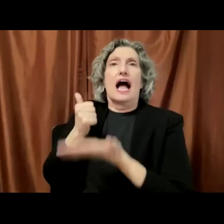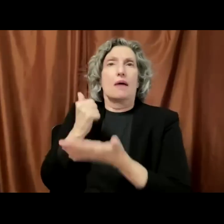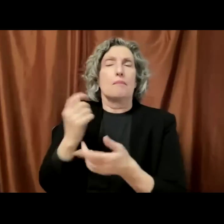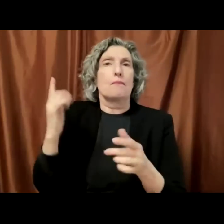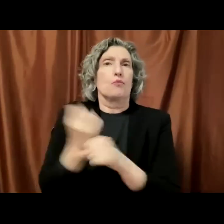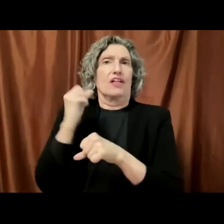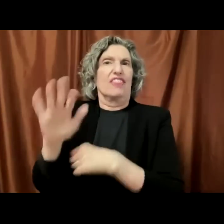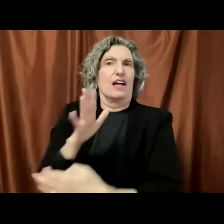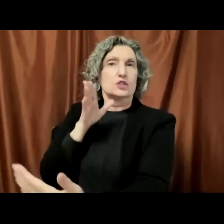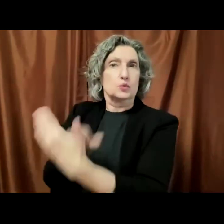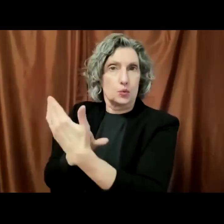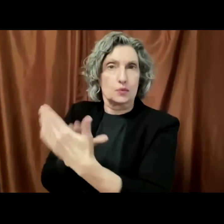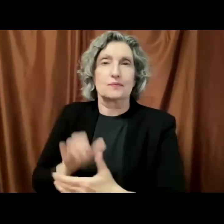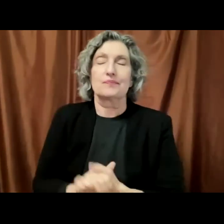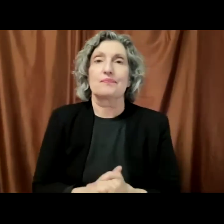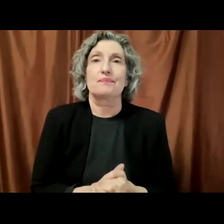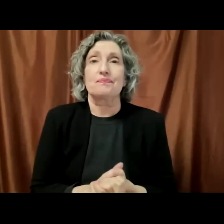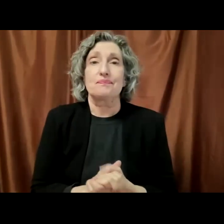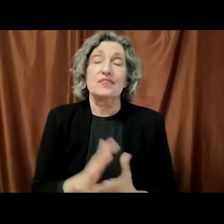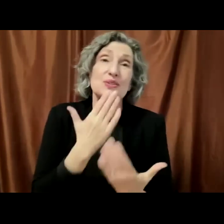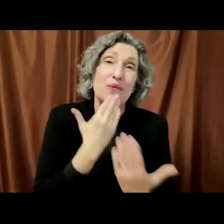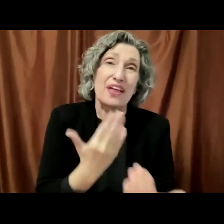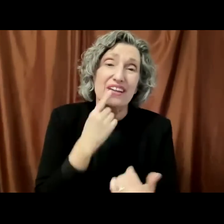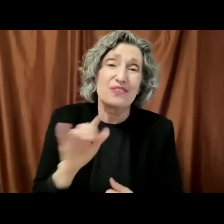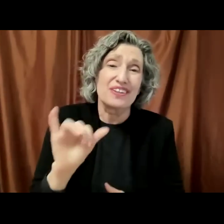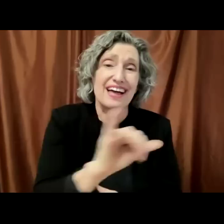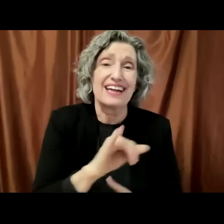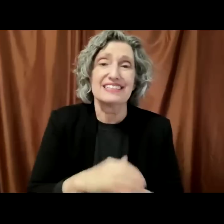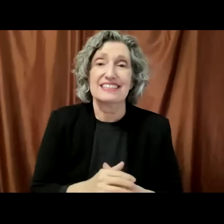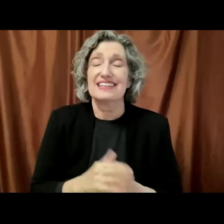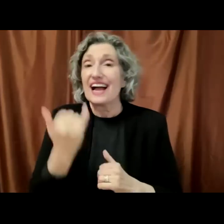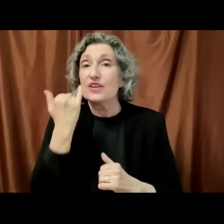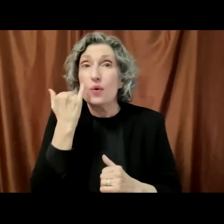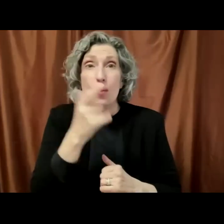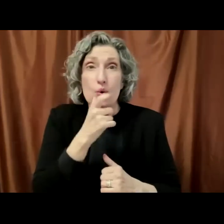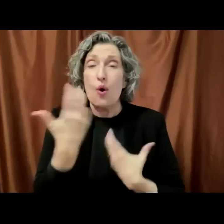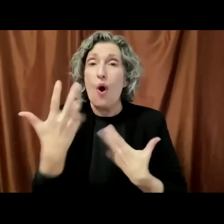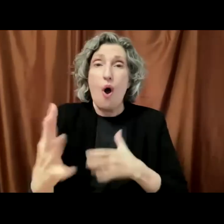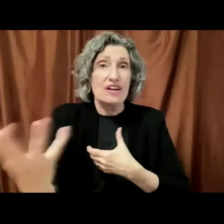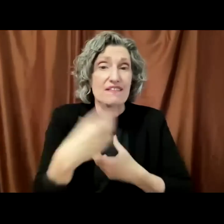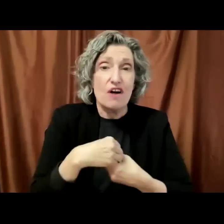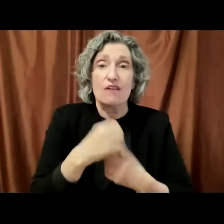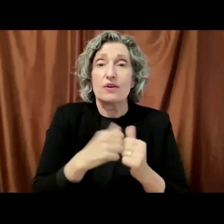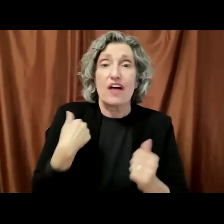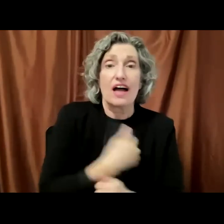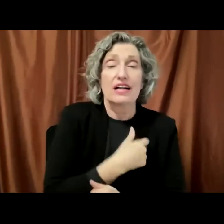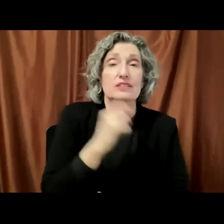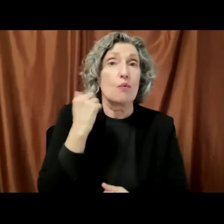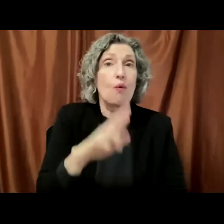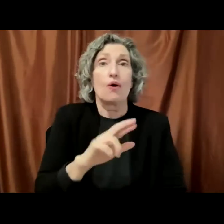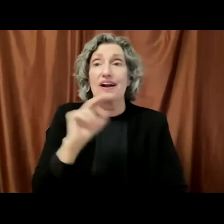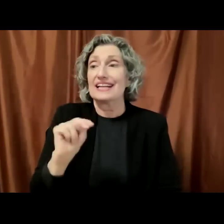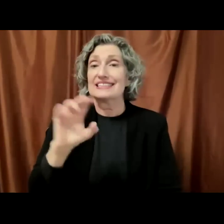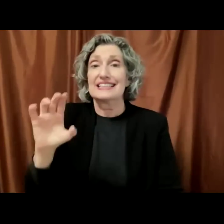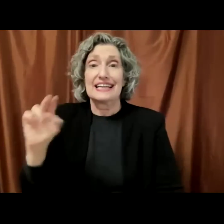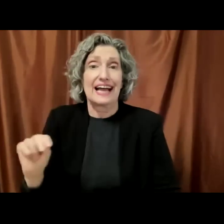for that. And special thanks to those of you who are engaging in this way or with NCN for the first time